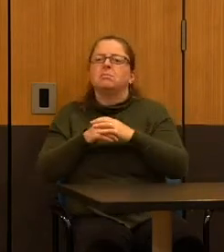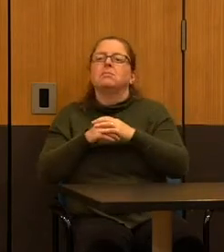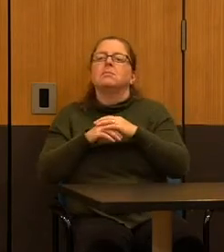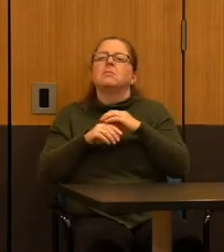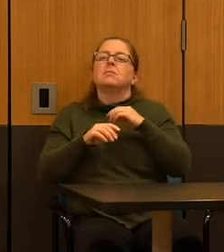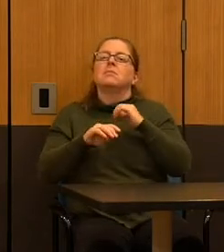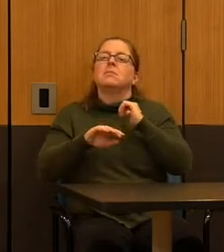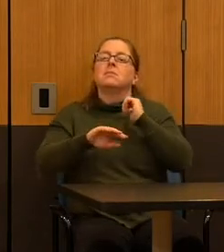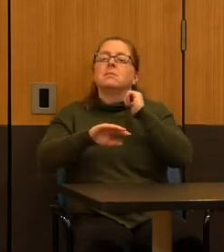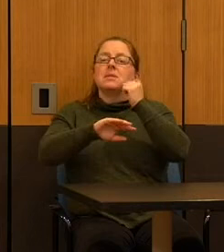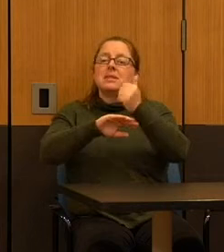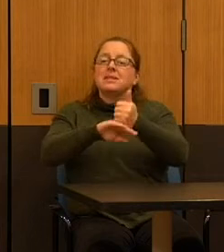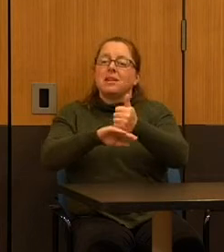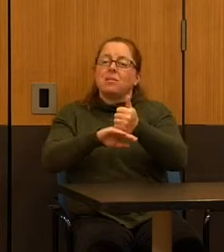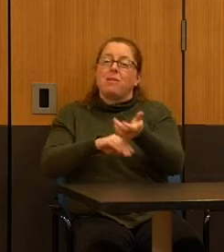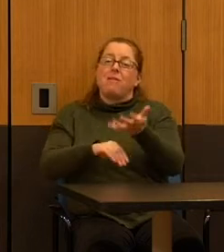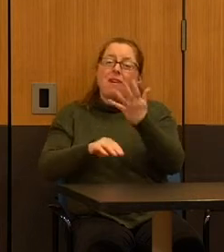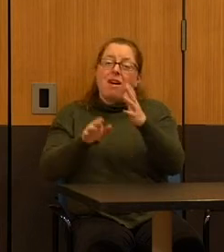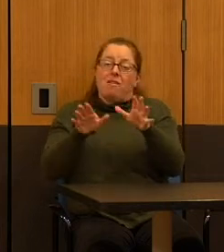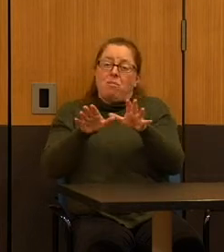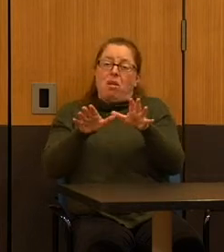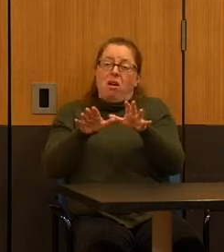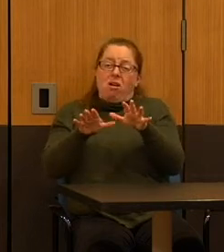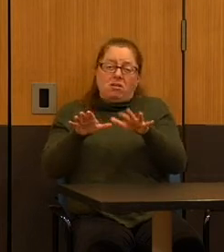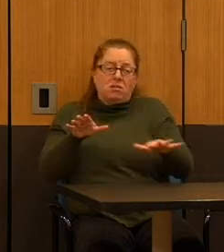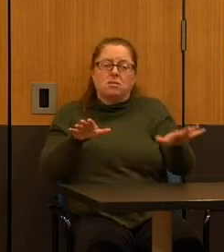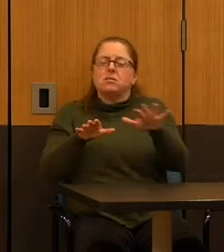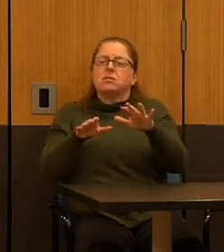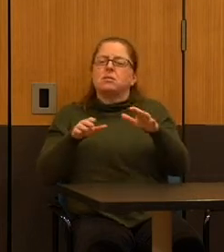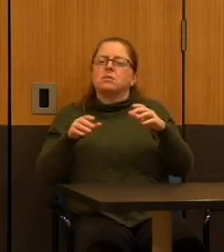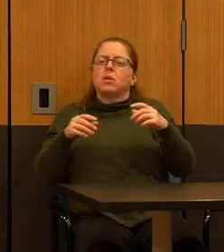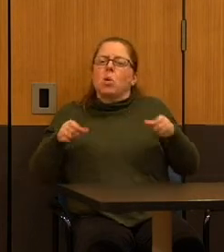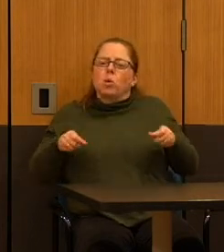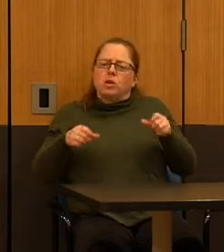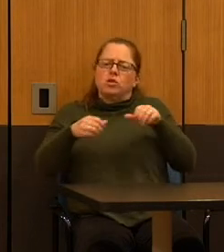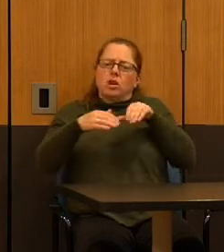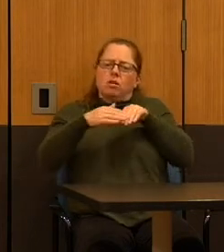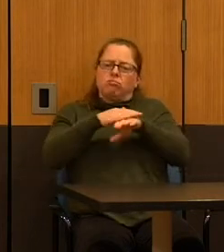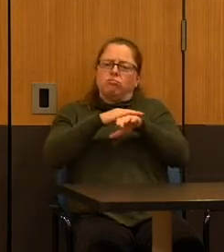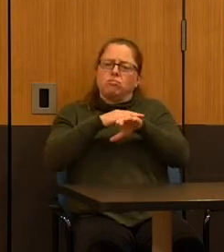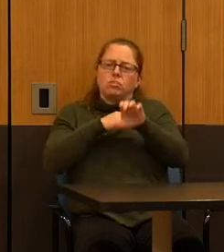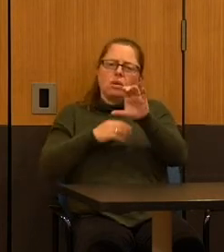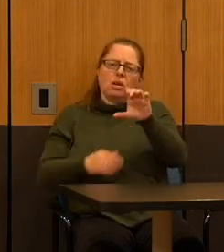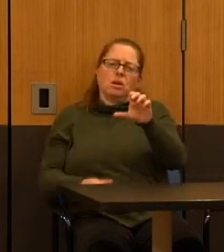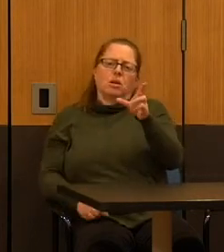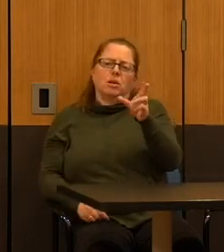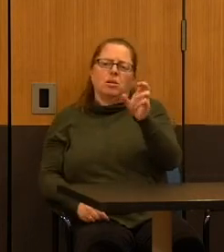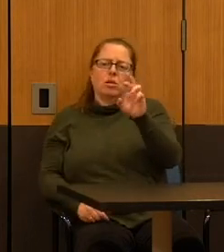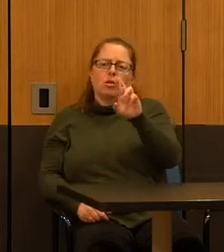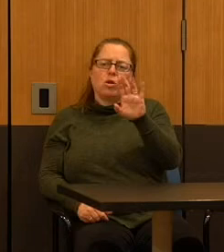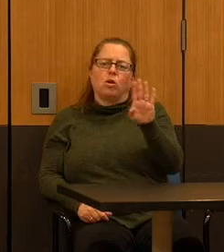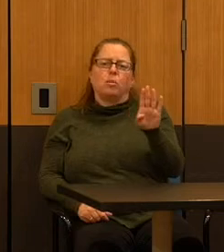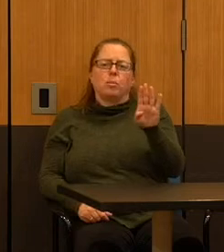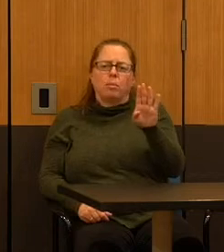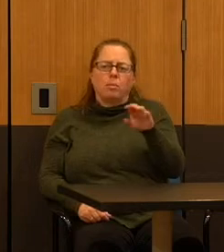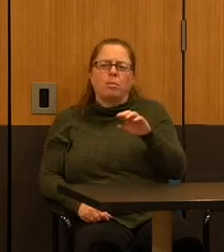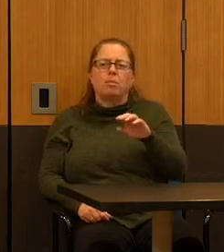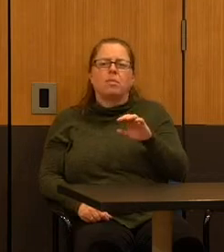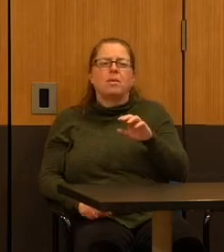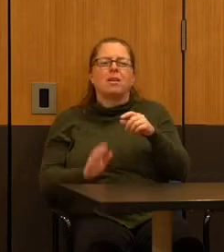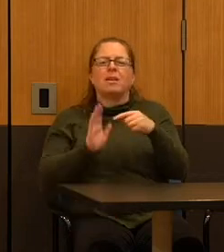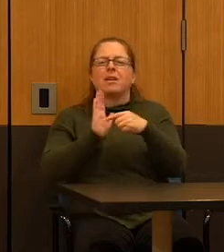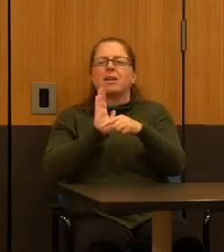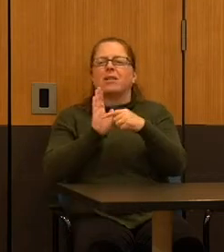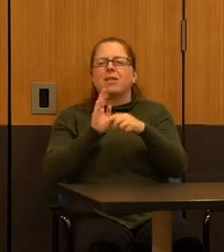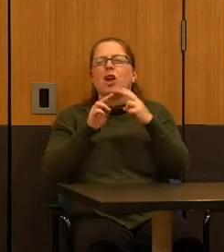5 blocks of wheelchair accessible curbs. And I say accessible curbs, the term that they used was in the resolutions is